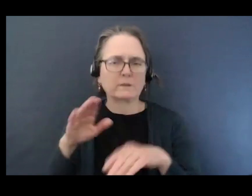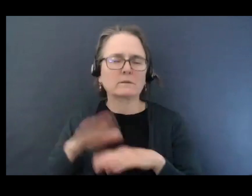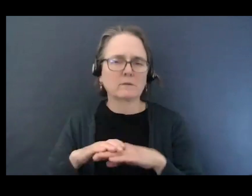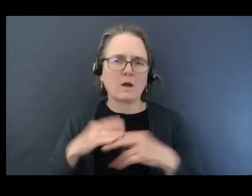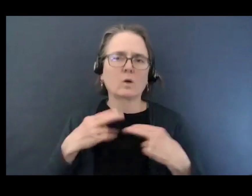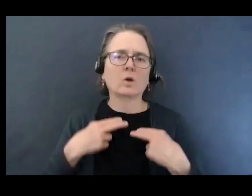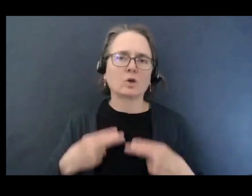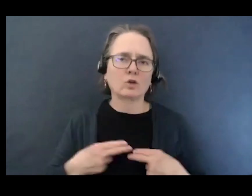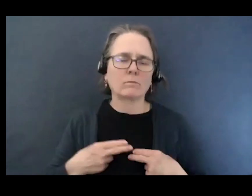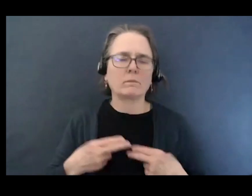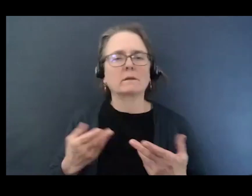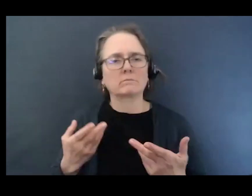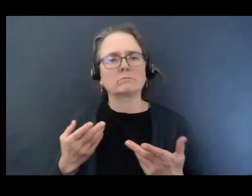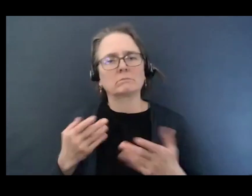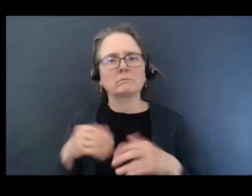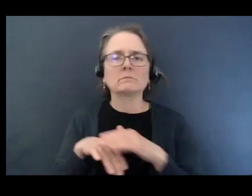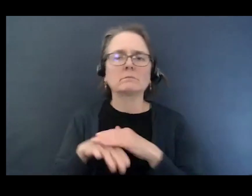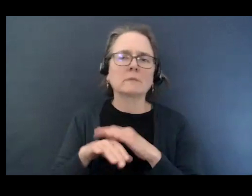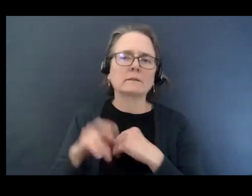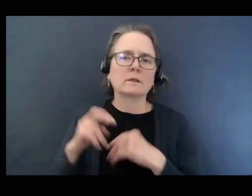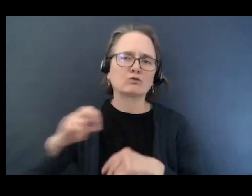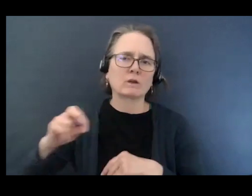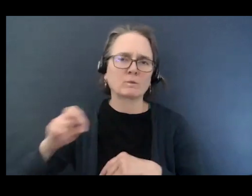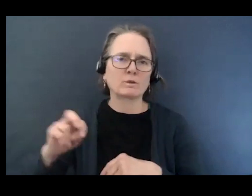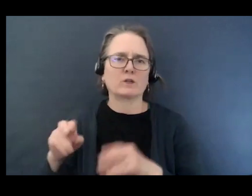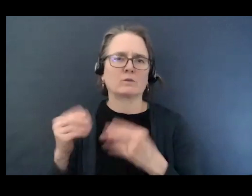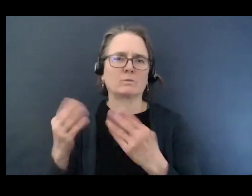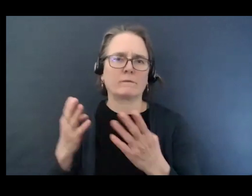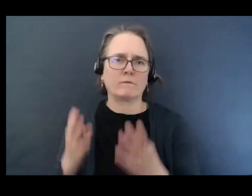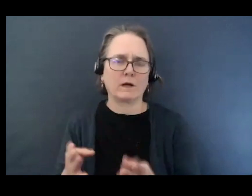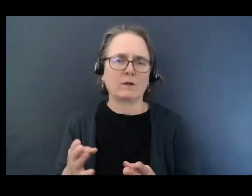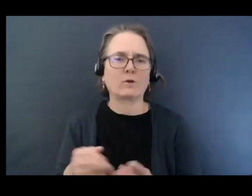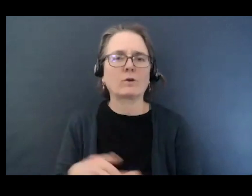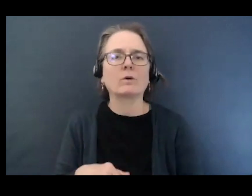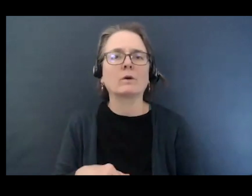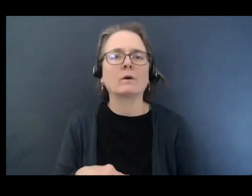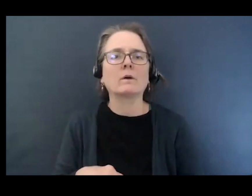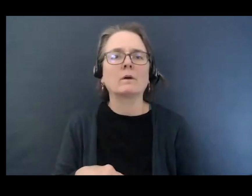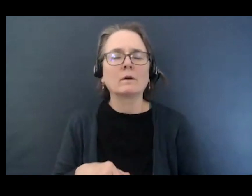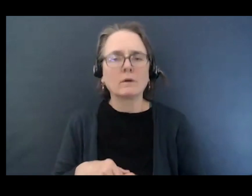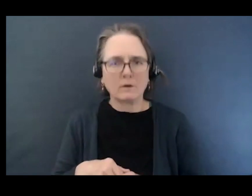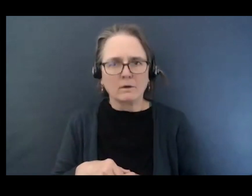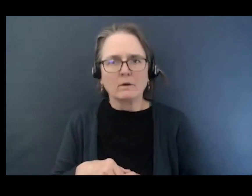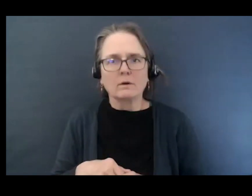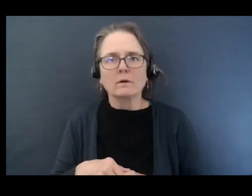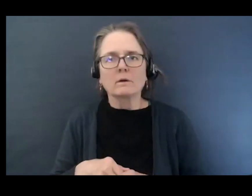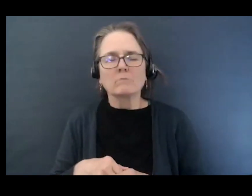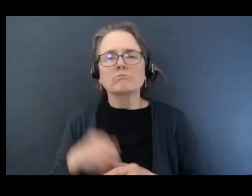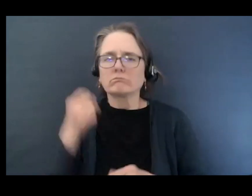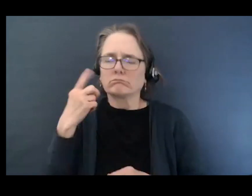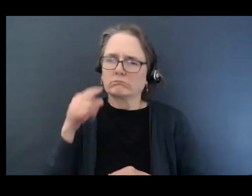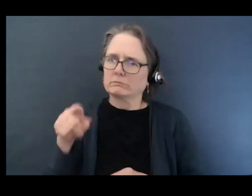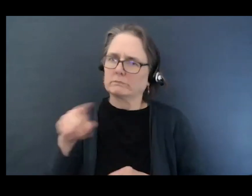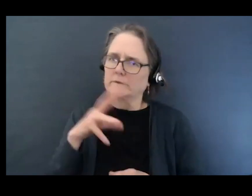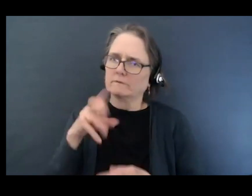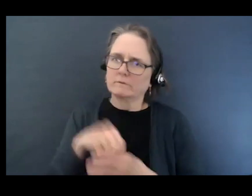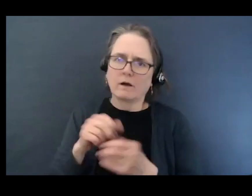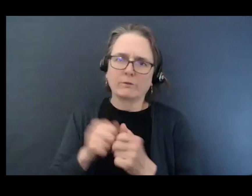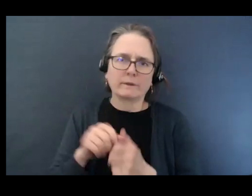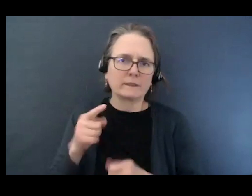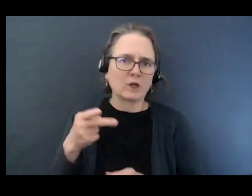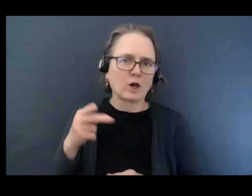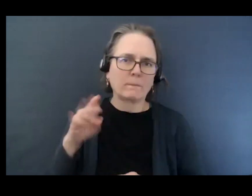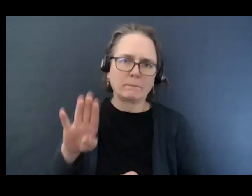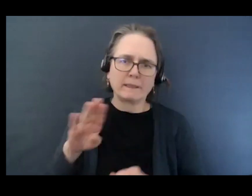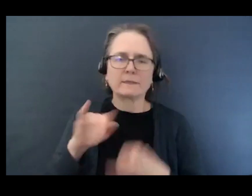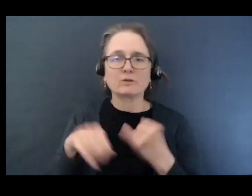provider. There's a lot of information here about how much involved Steve is with TRB's